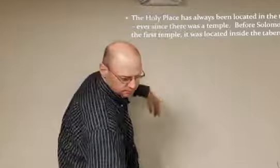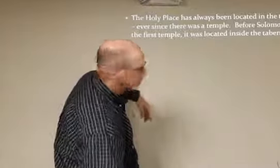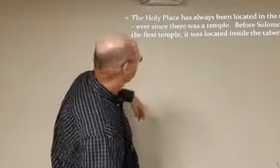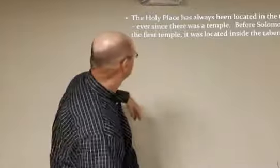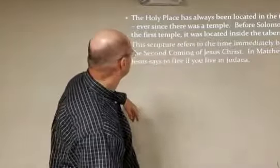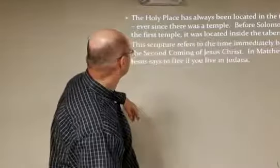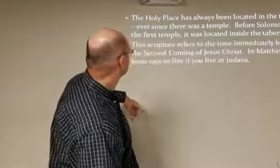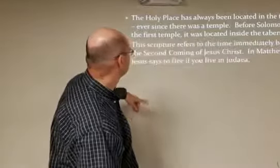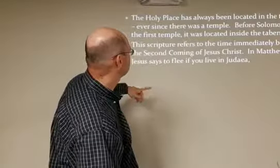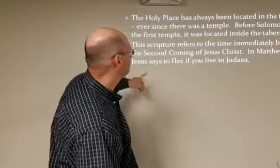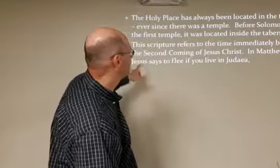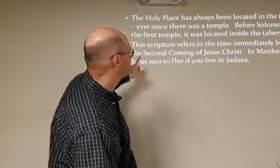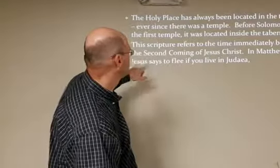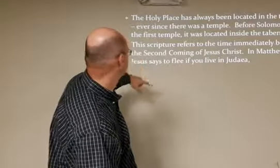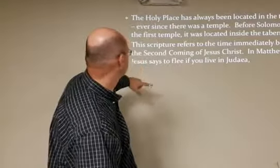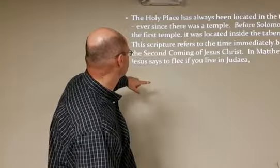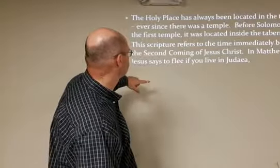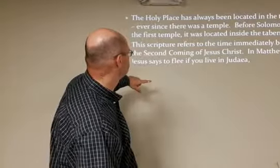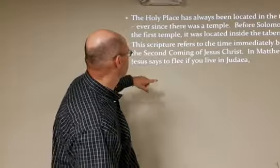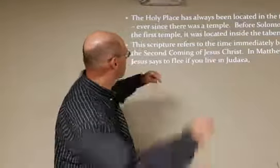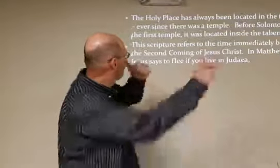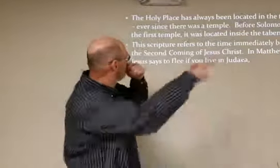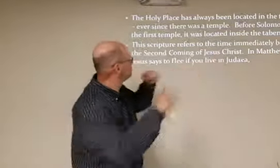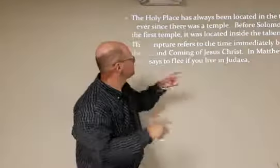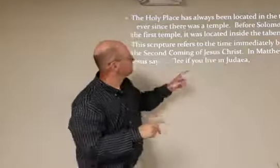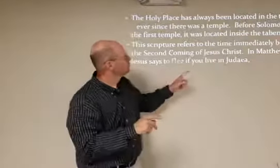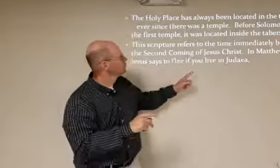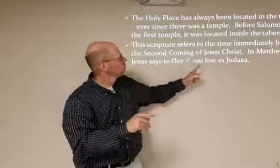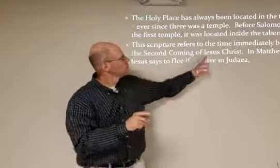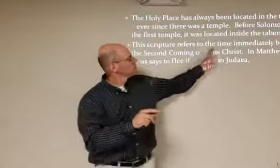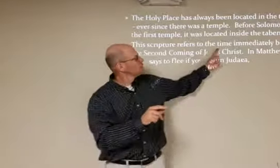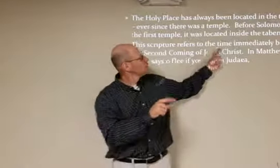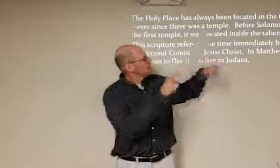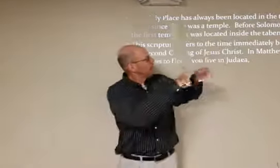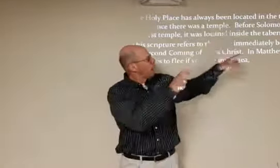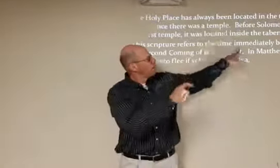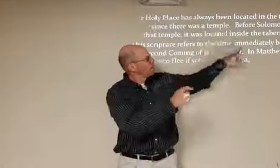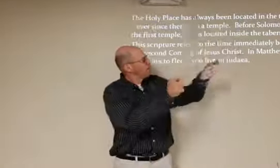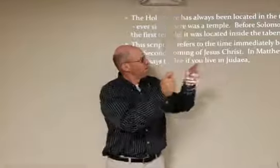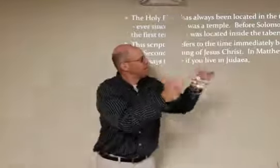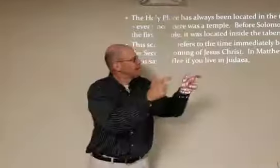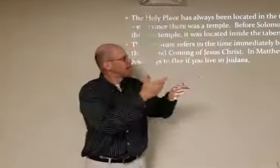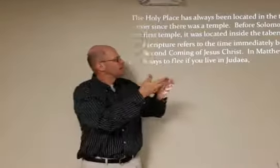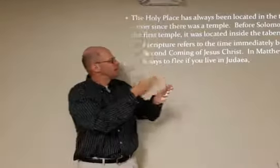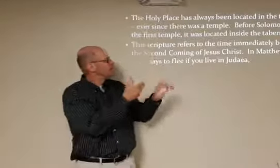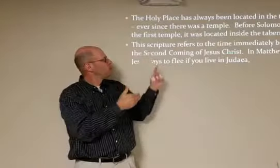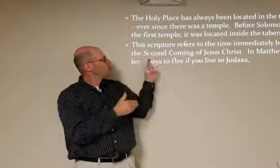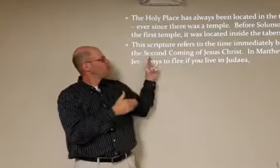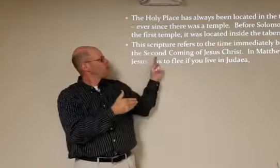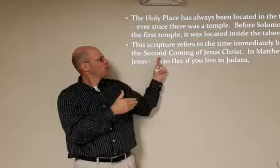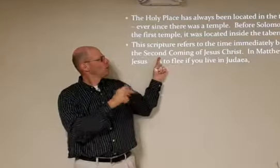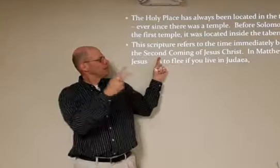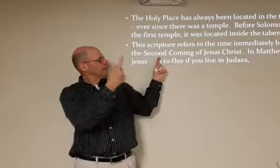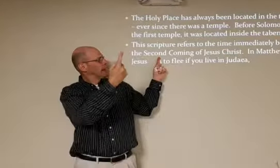Kind of already covered, passed that up. Just commentary, really. The scripture refers to